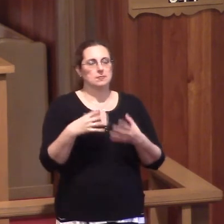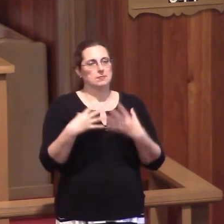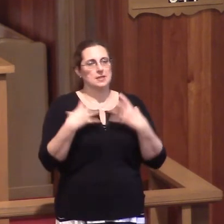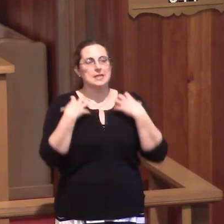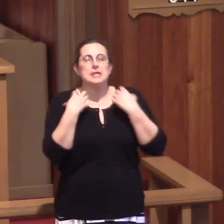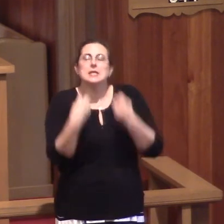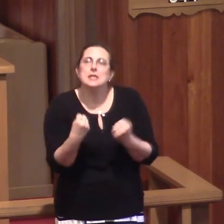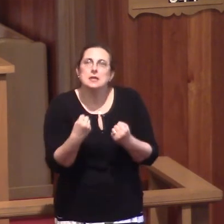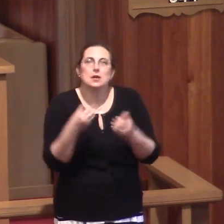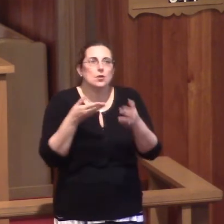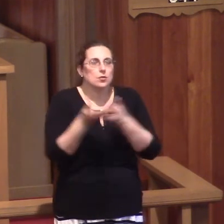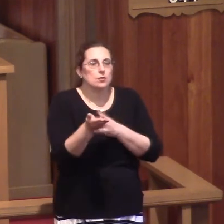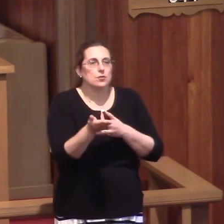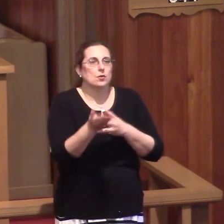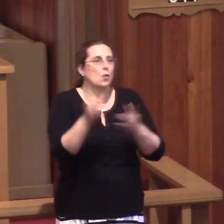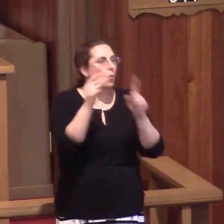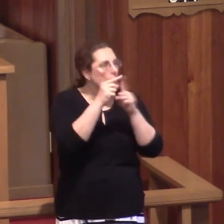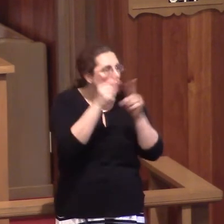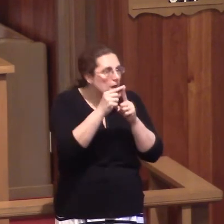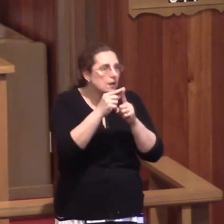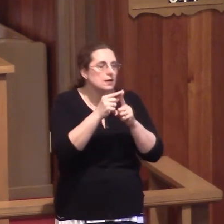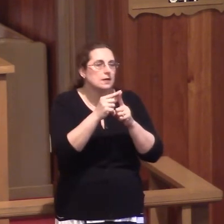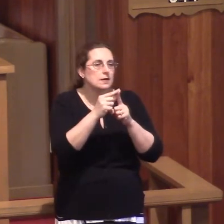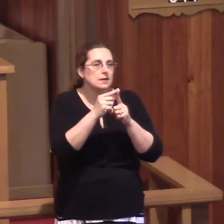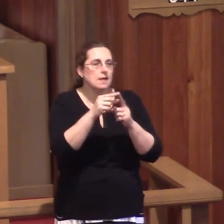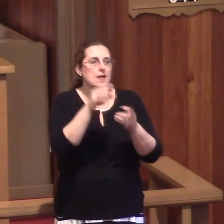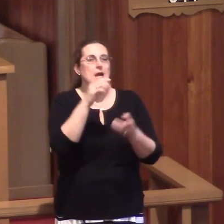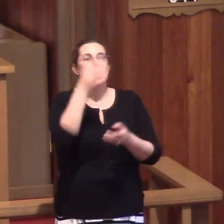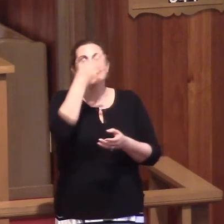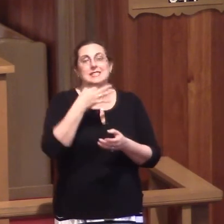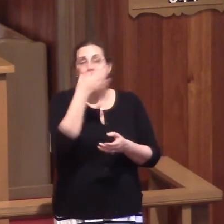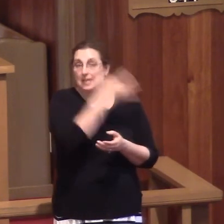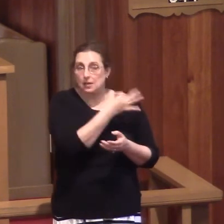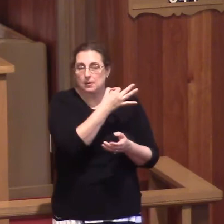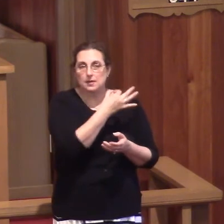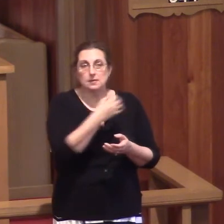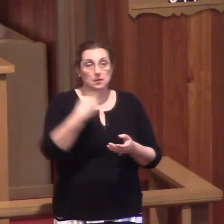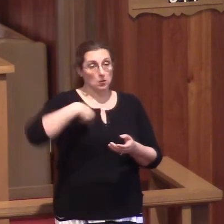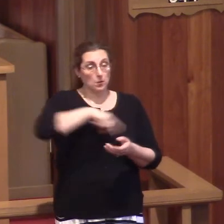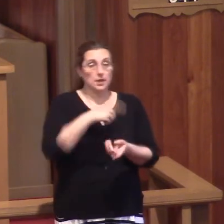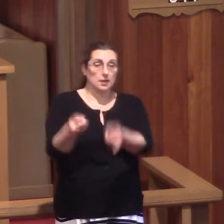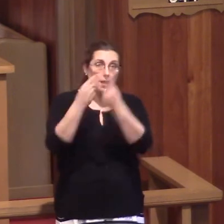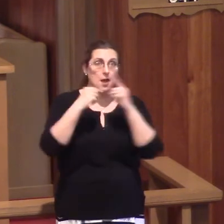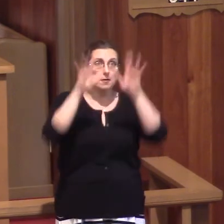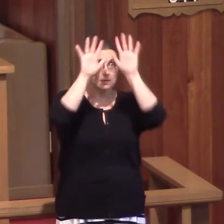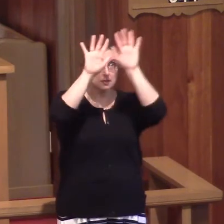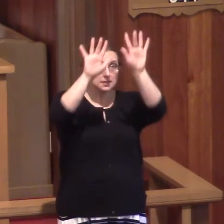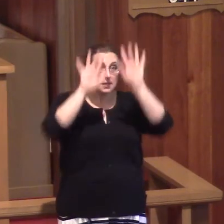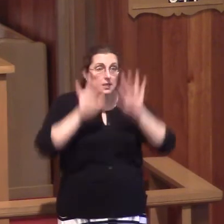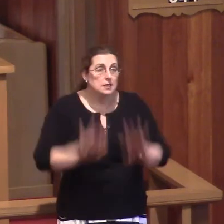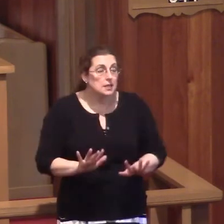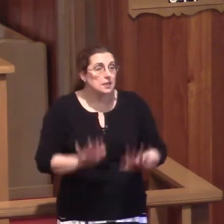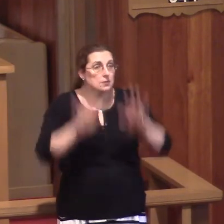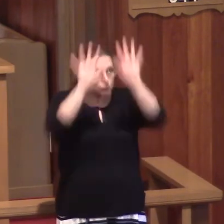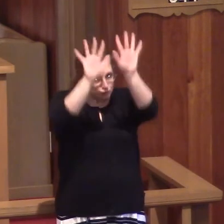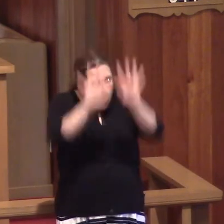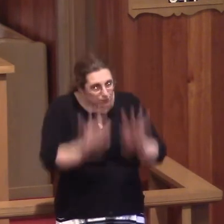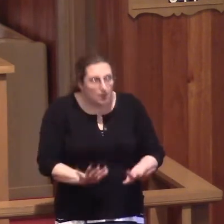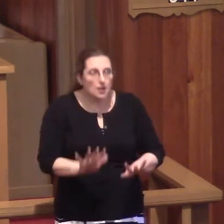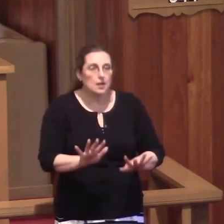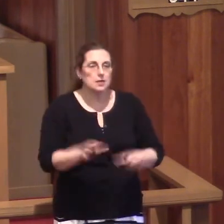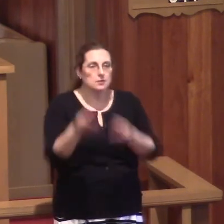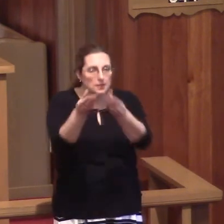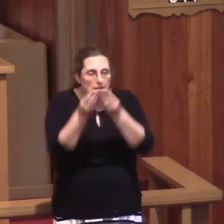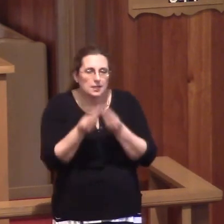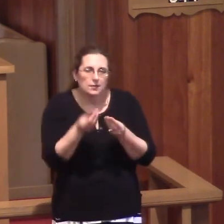sacraments. As we attend church Every Sunday We are given An appetizer If you will As our souls